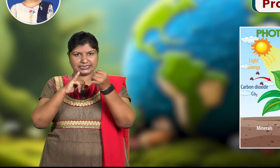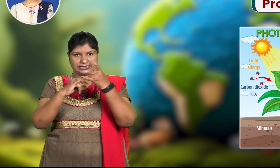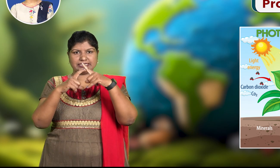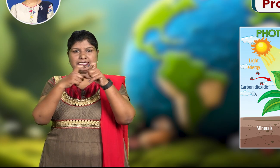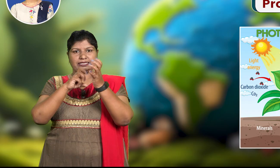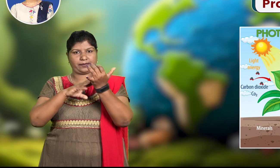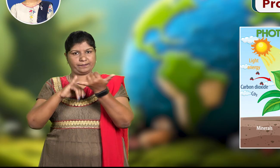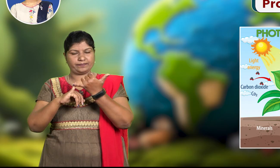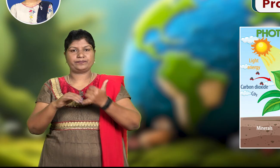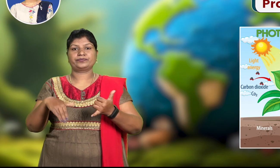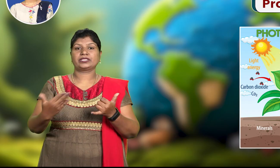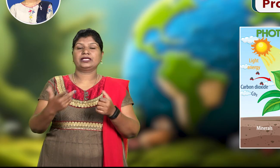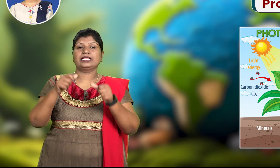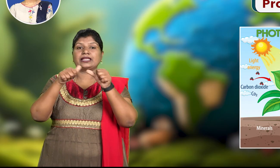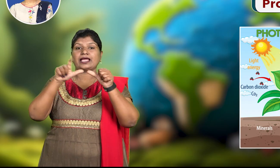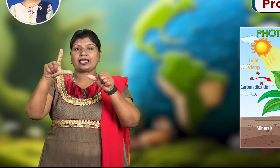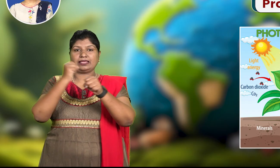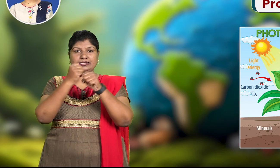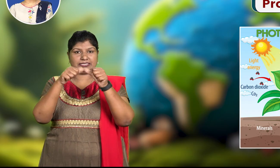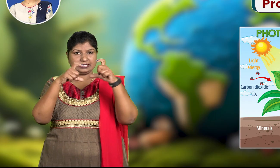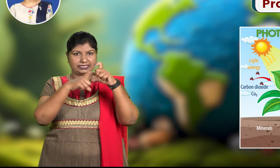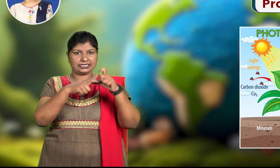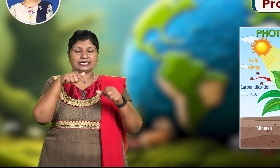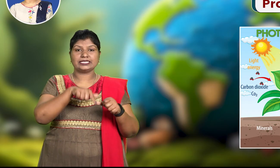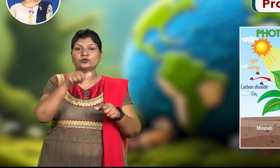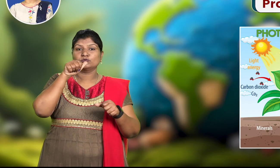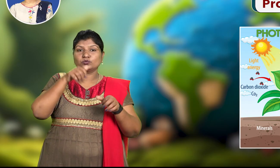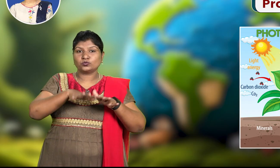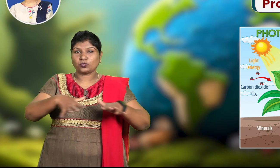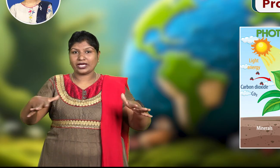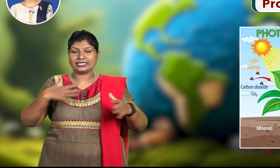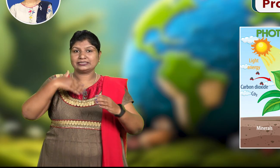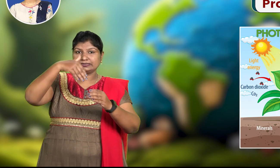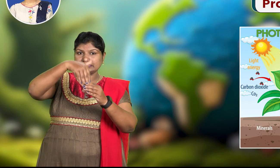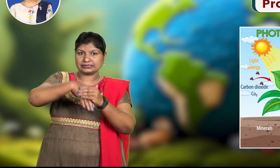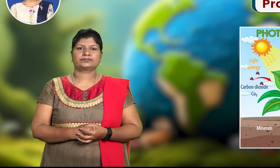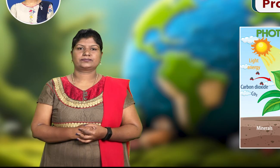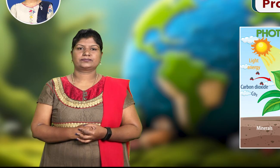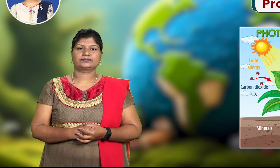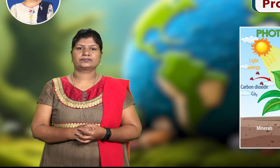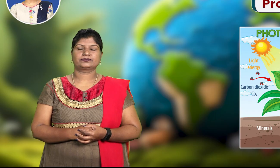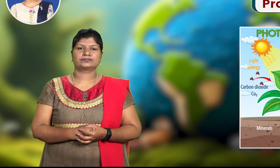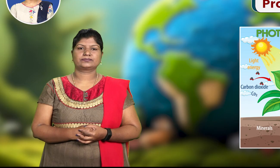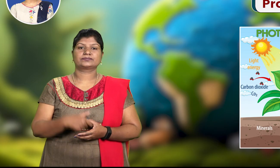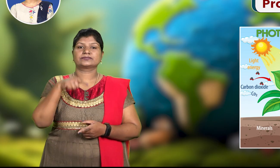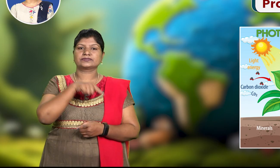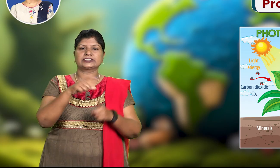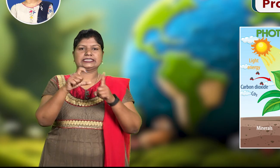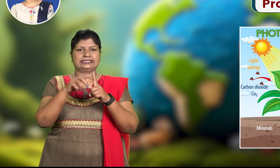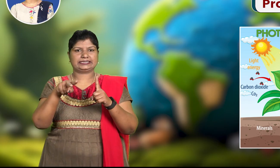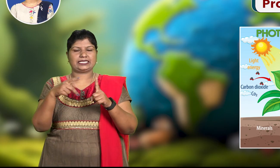and algae in an aquatic ecosystem are described